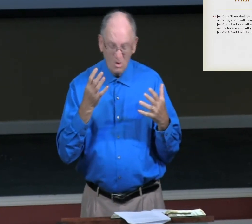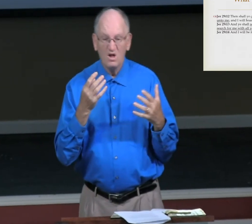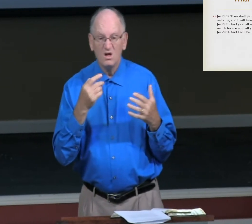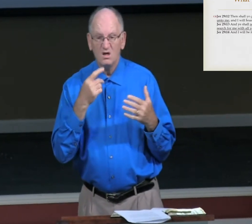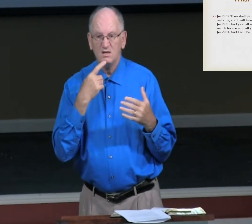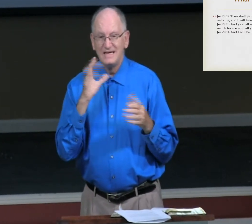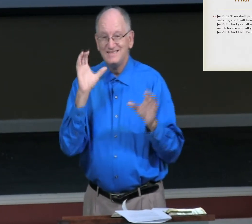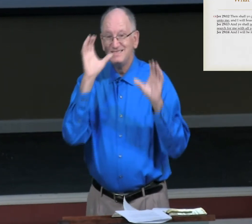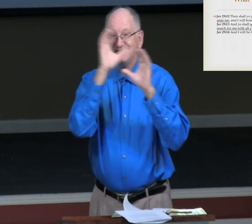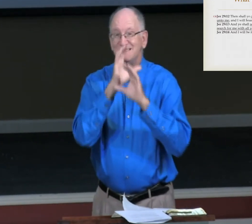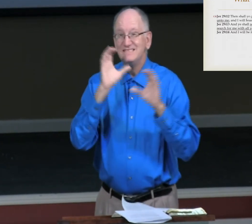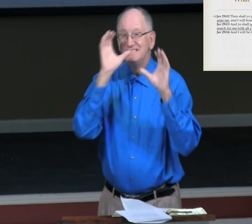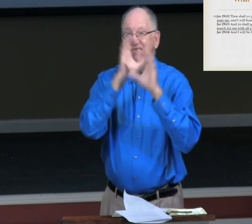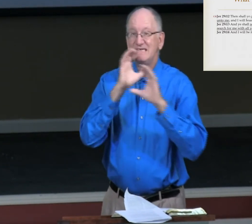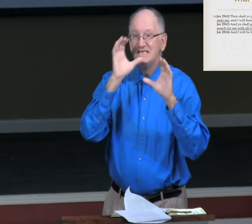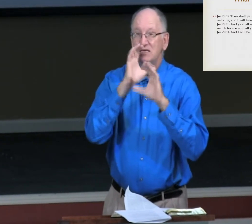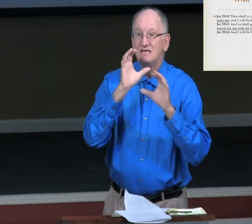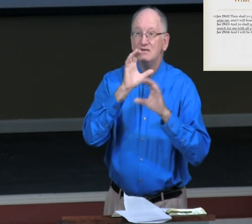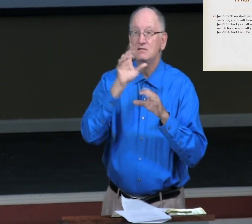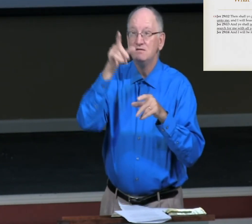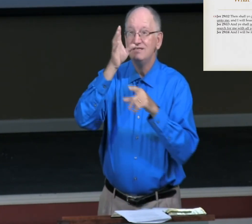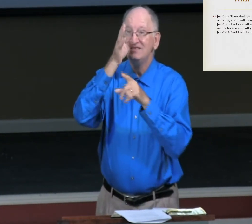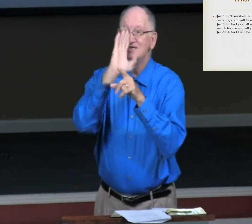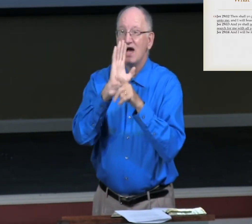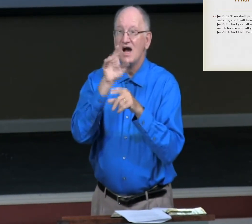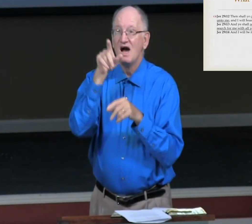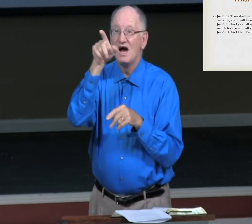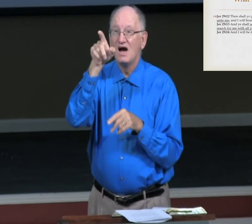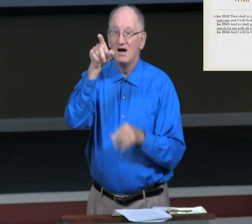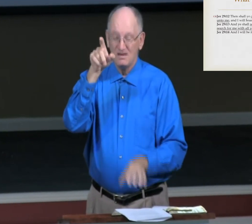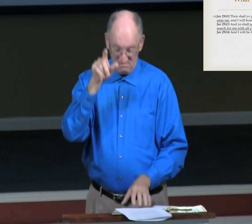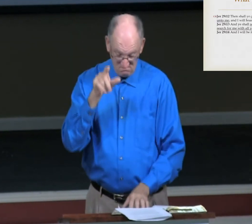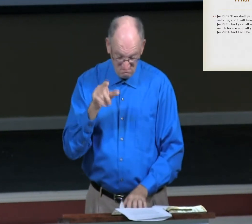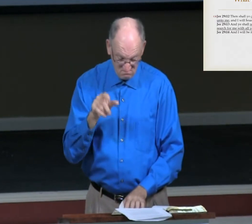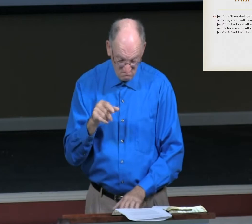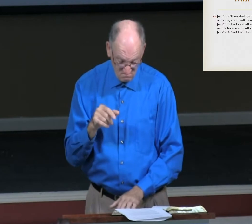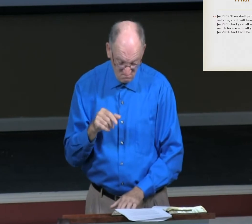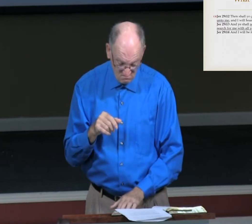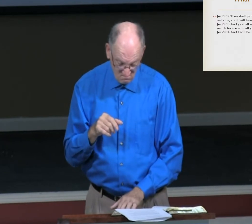And the fourth thing is to seek me. Seek God.